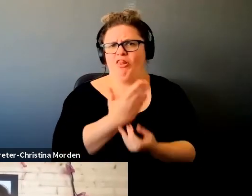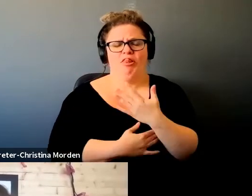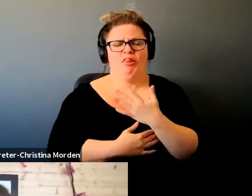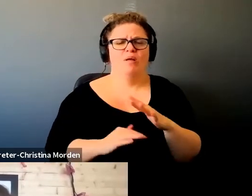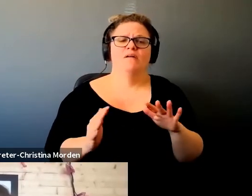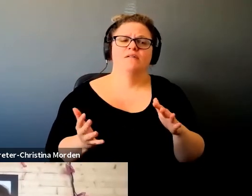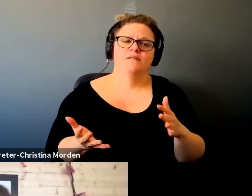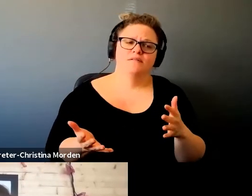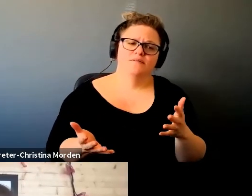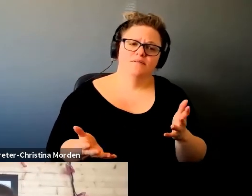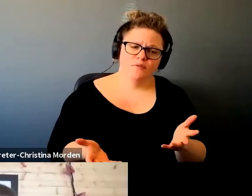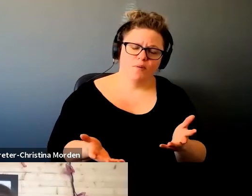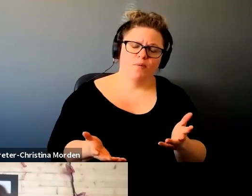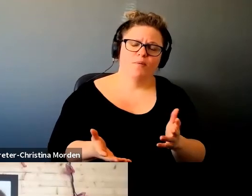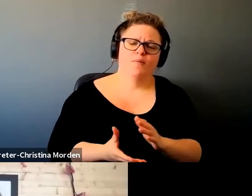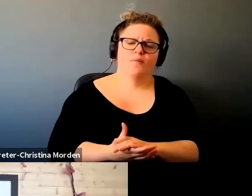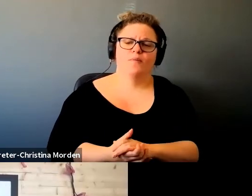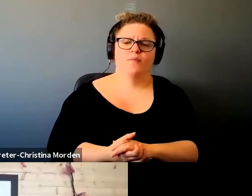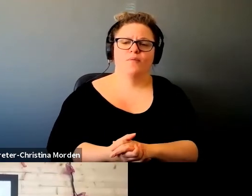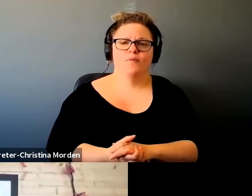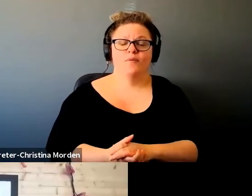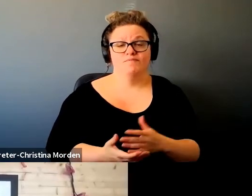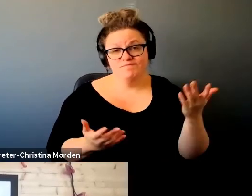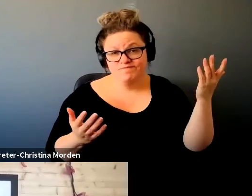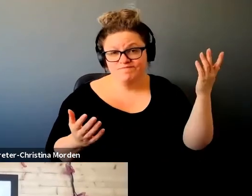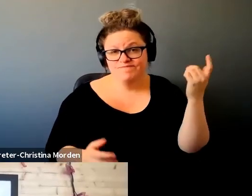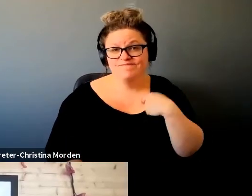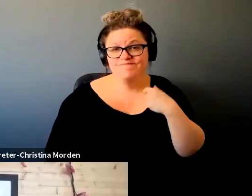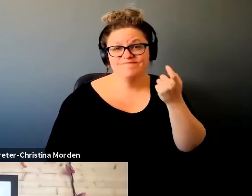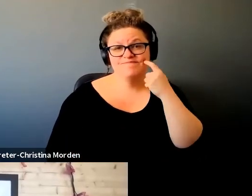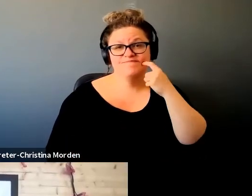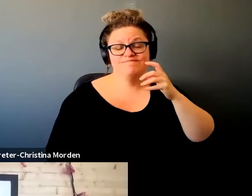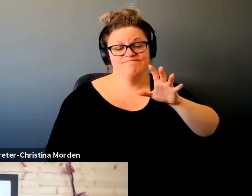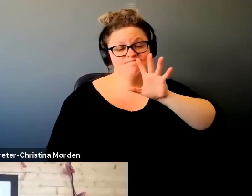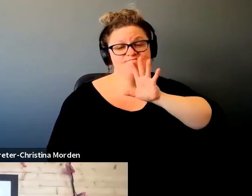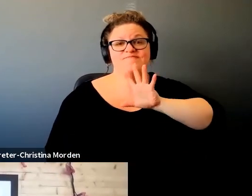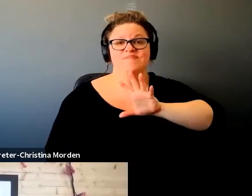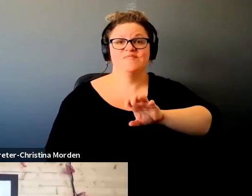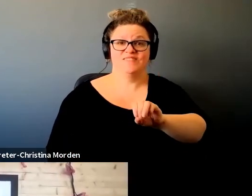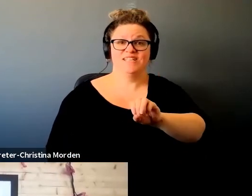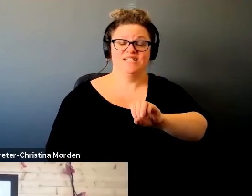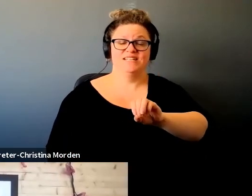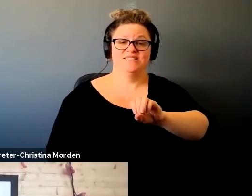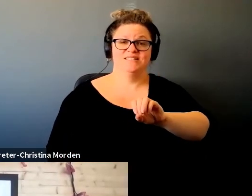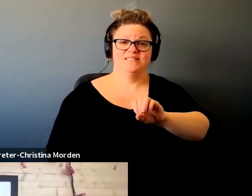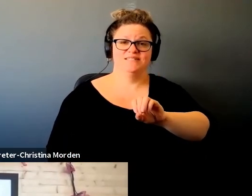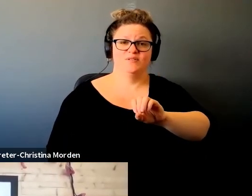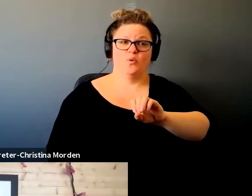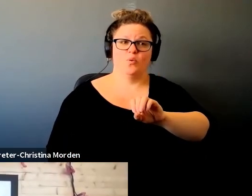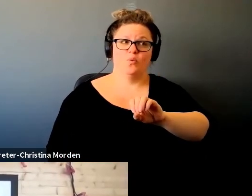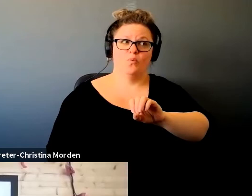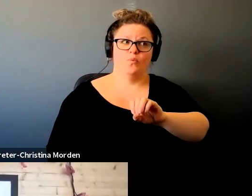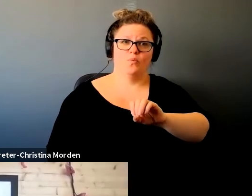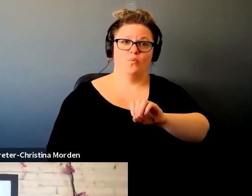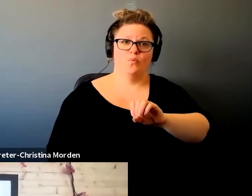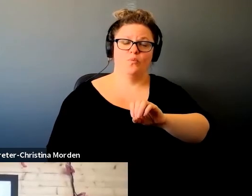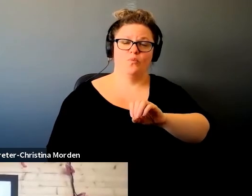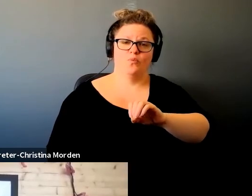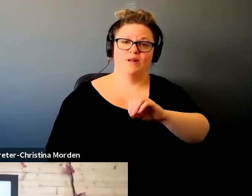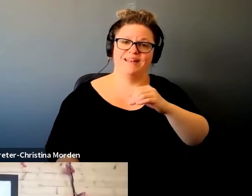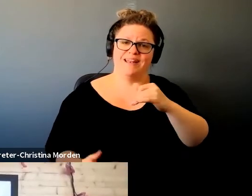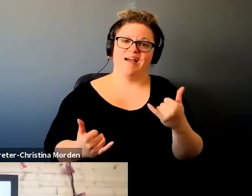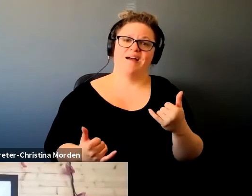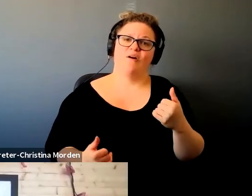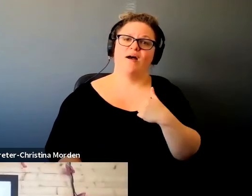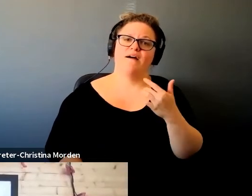think, again, I turned 50 this year, and I think I'm only now feeling like I'm kind of almost able to